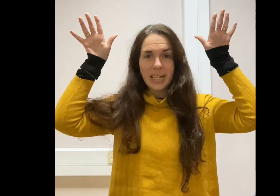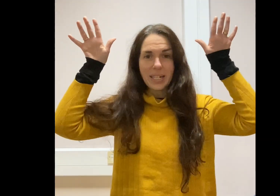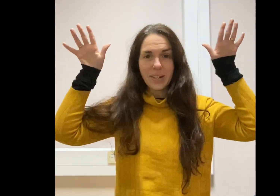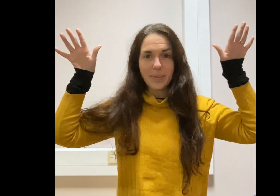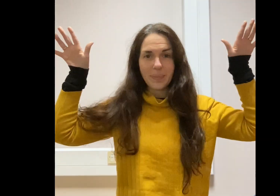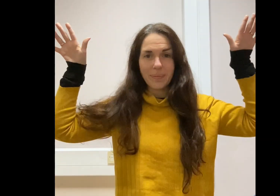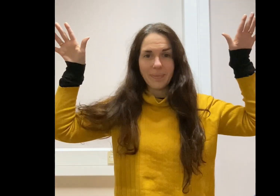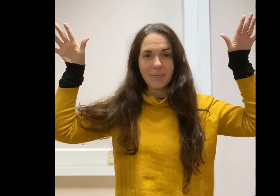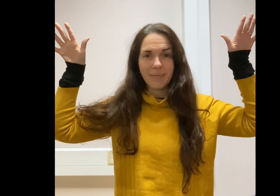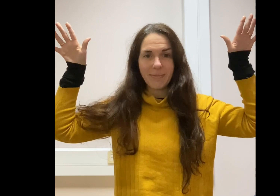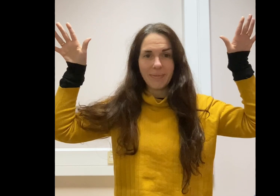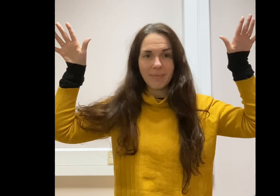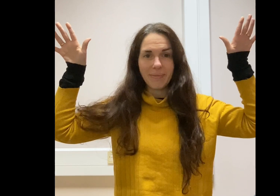Reindeer.